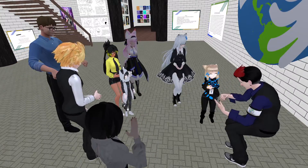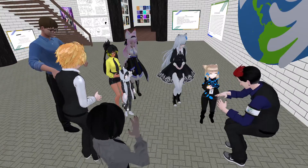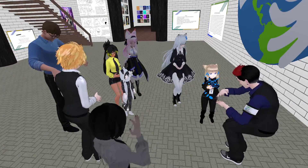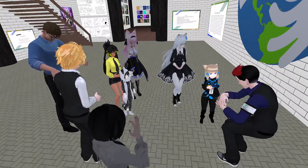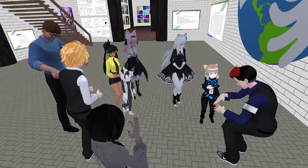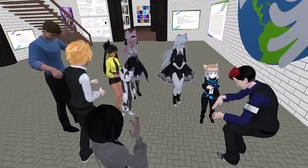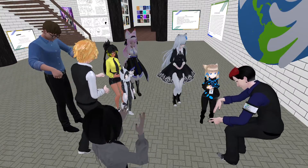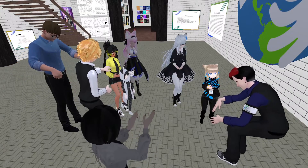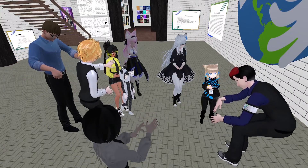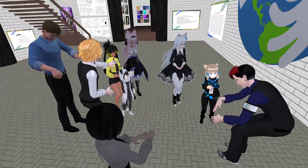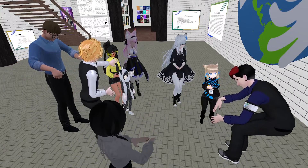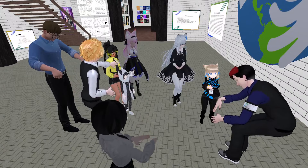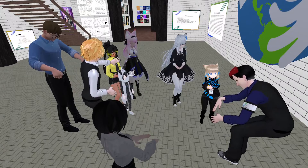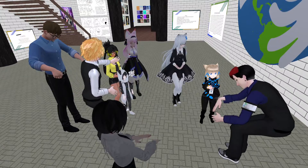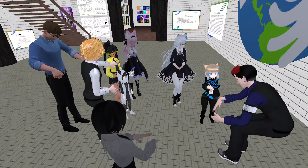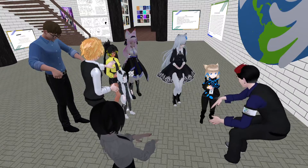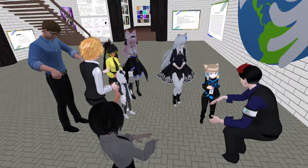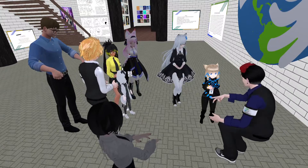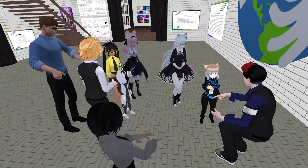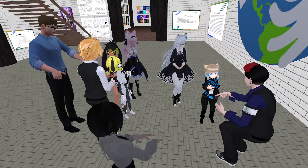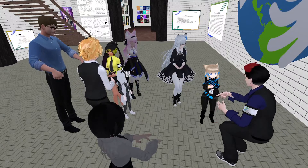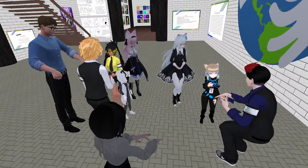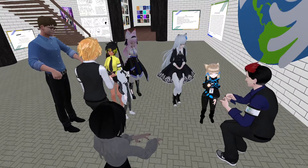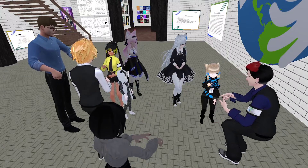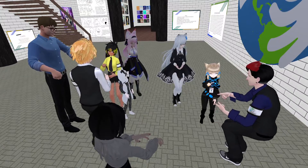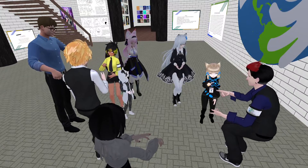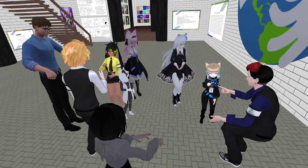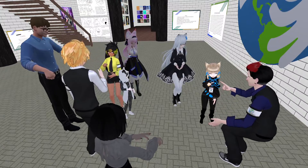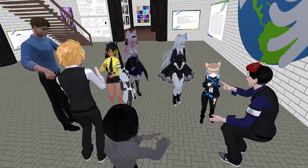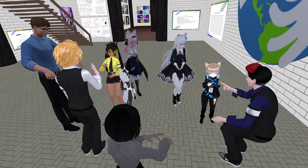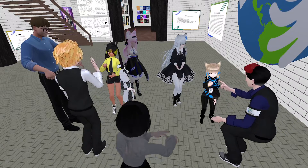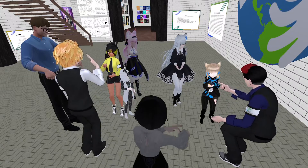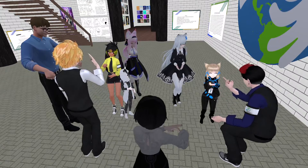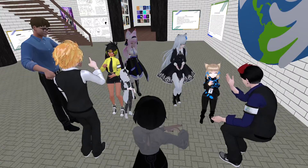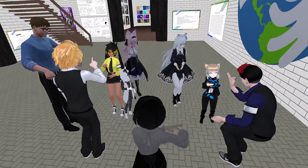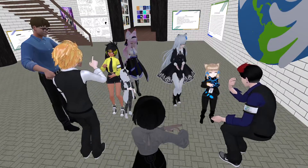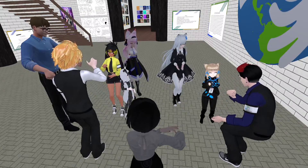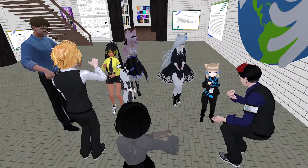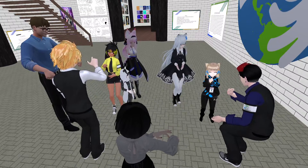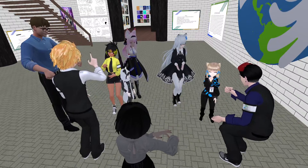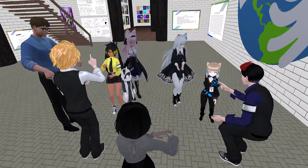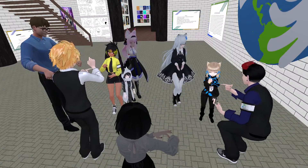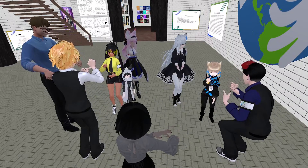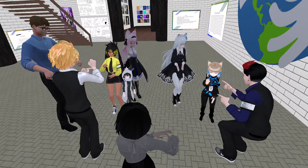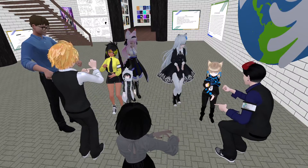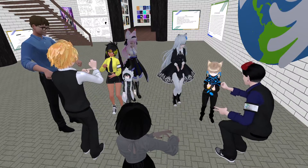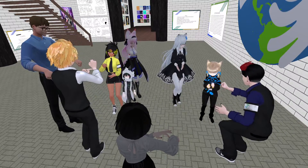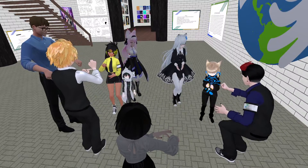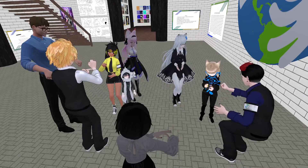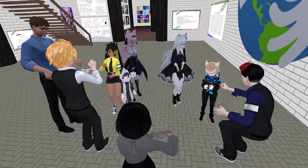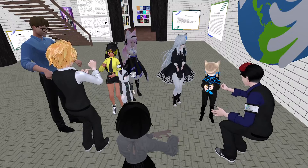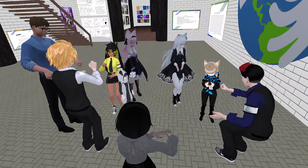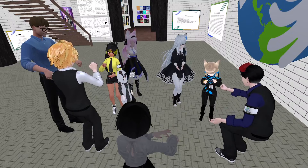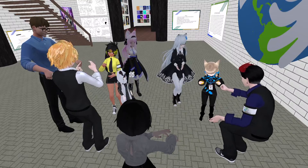fallen asleep at your desk, just kind of like. And then I was like, is he asleep? And then finally you